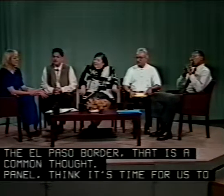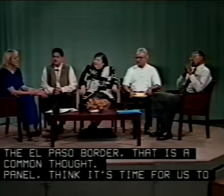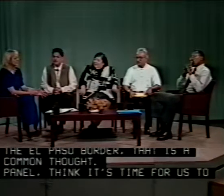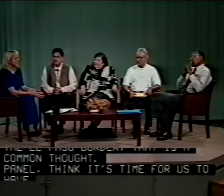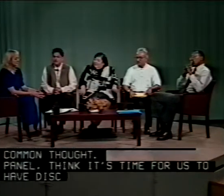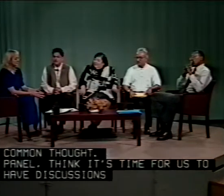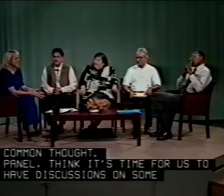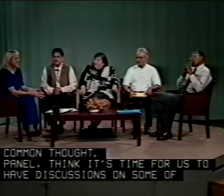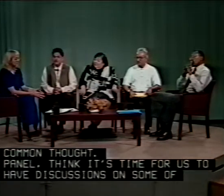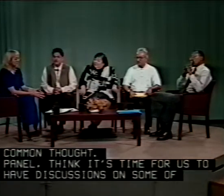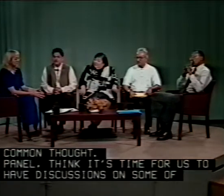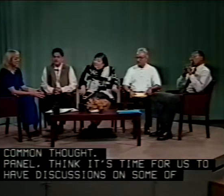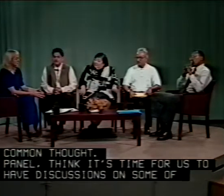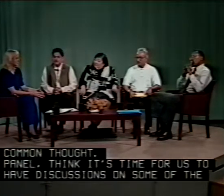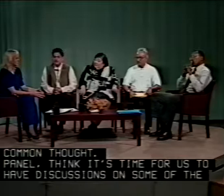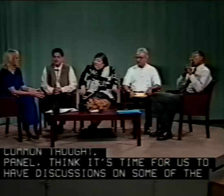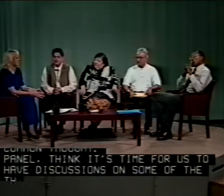Jan, talk to us again about,